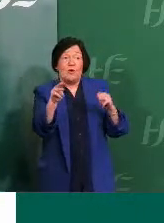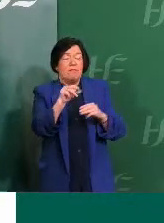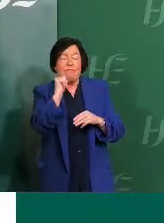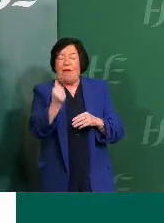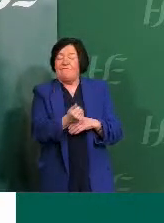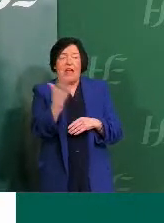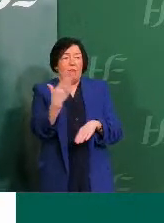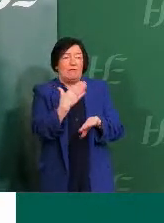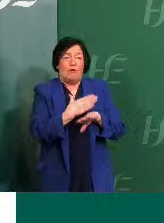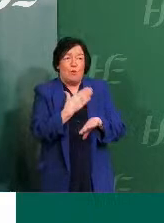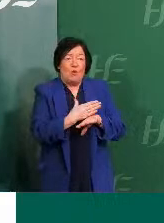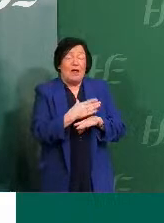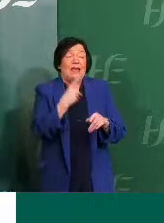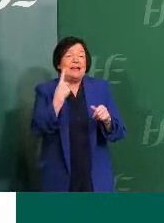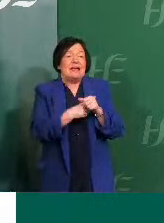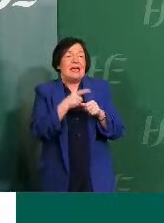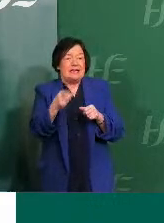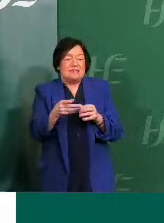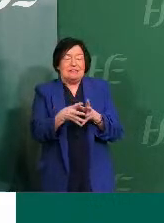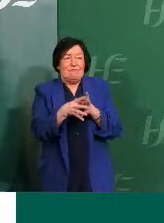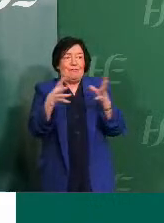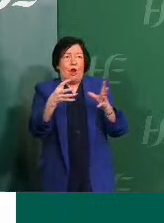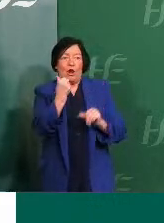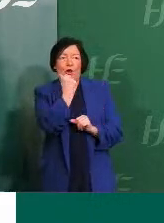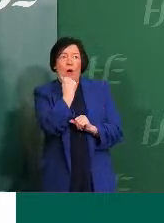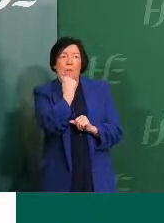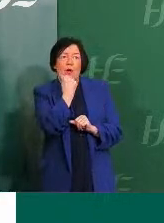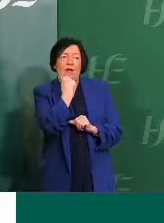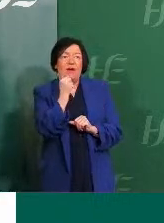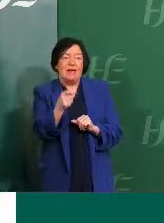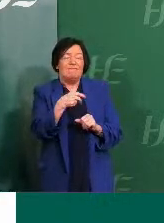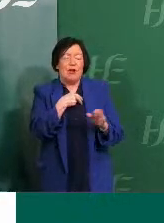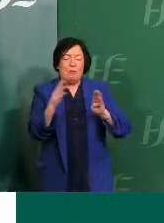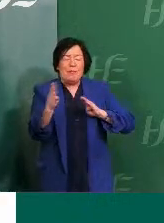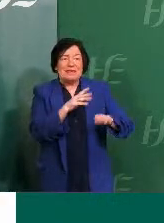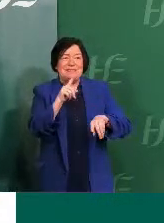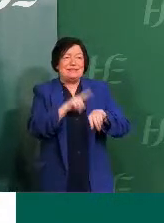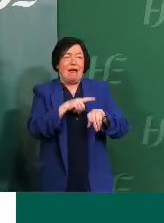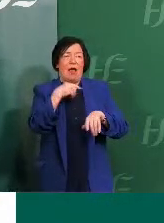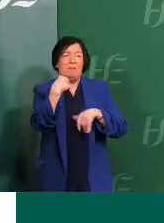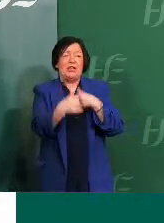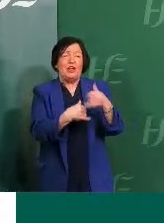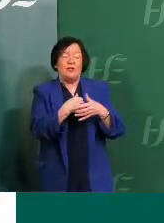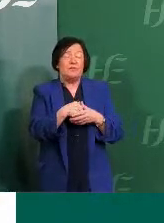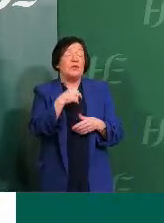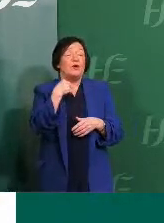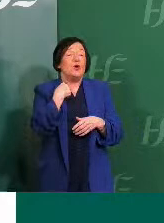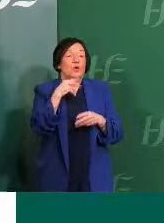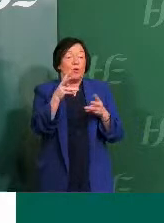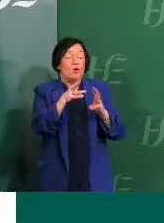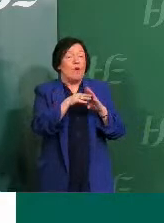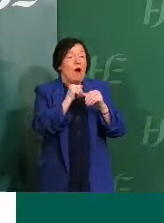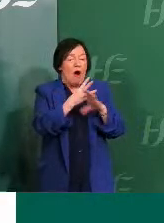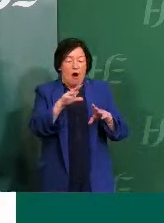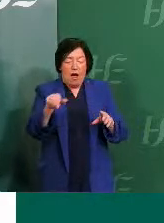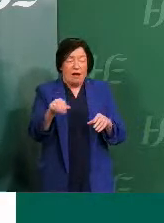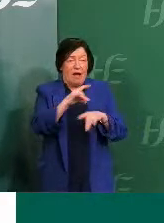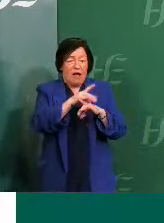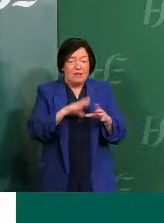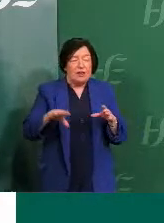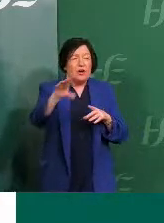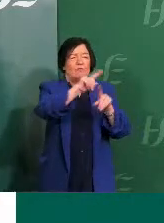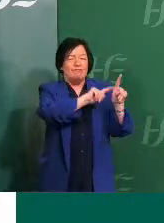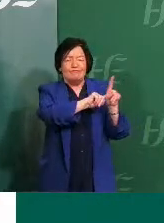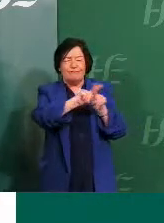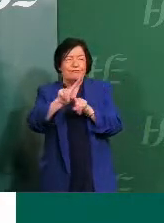for work. Again, that's a very significant number at a very busy time of year. We are working with all of the sites in terms of the